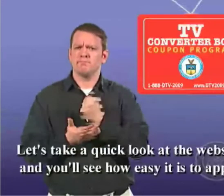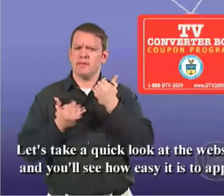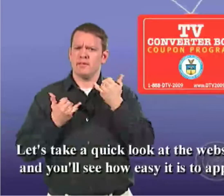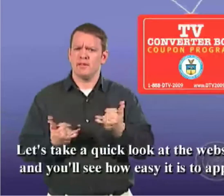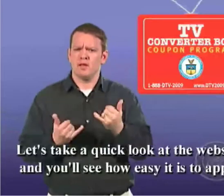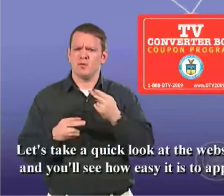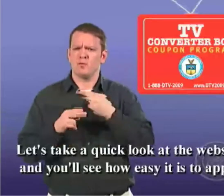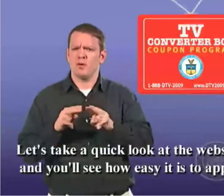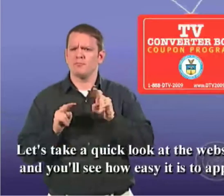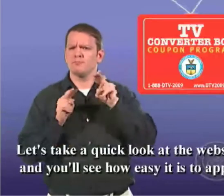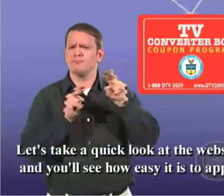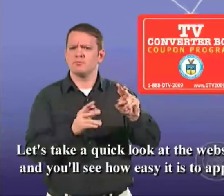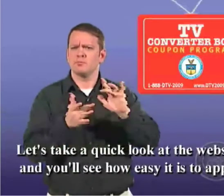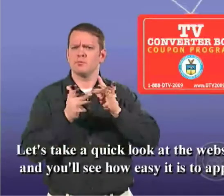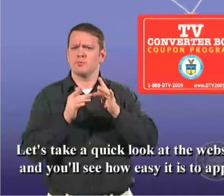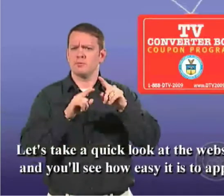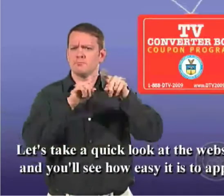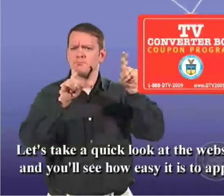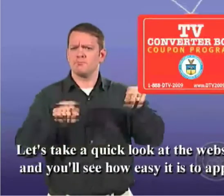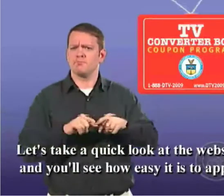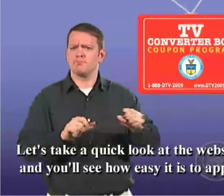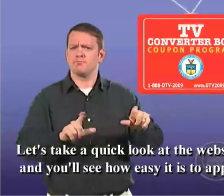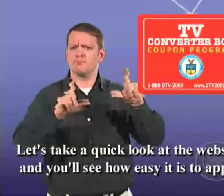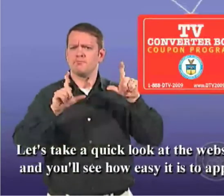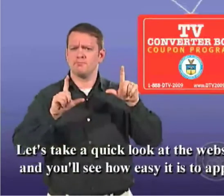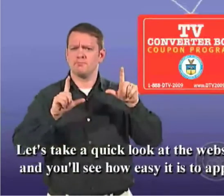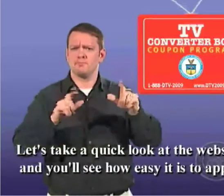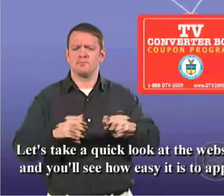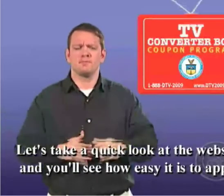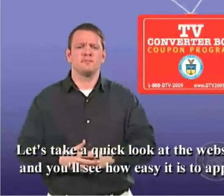Let's take a quick look at the website and you'll see how easy it is to apply.